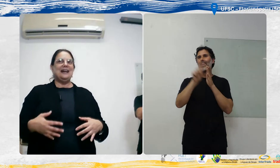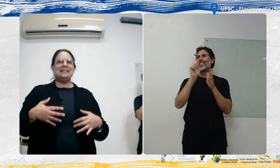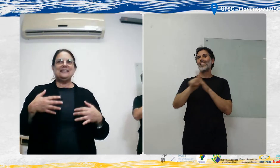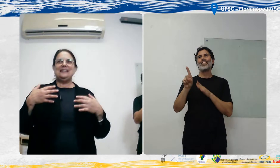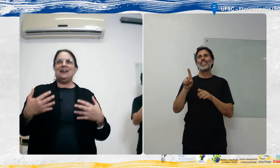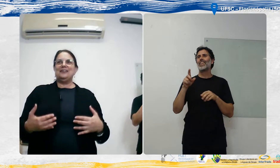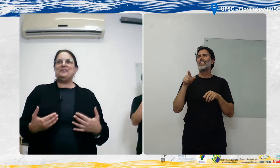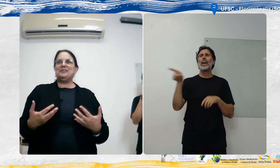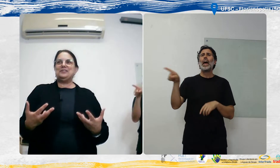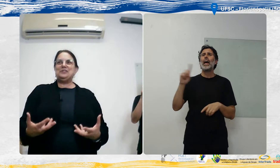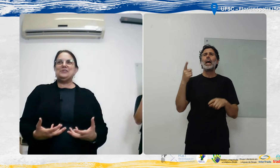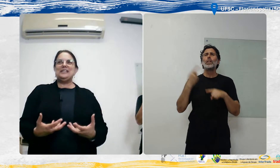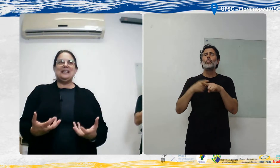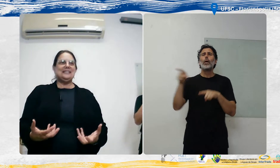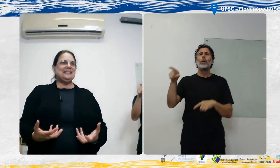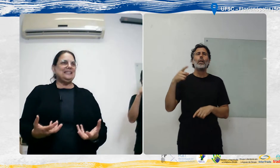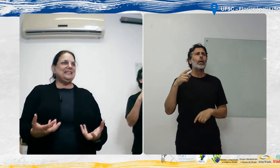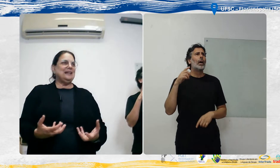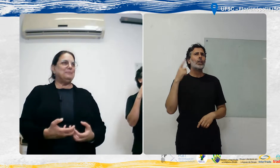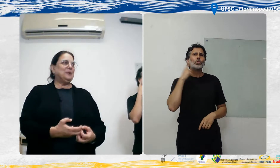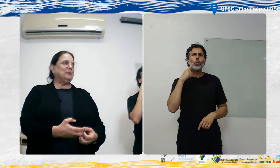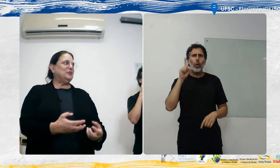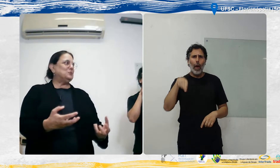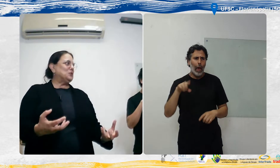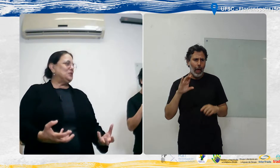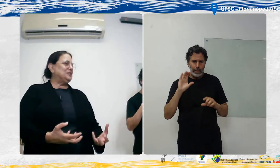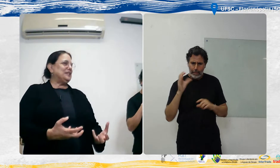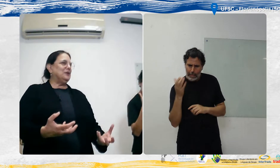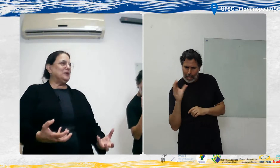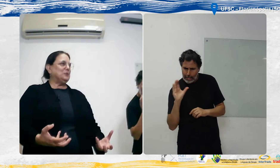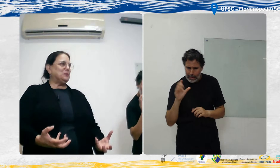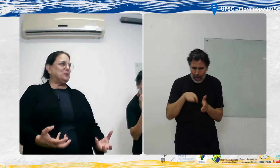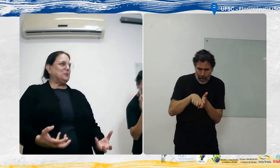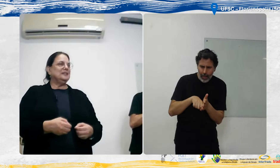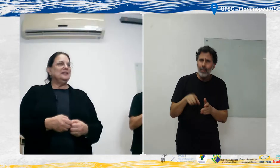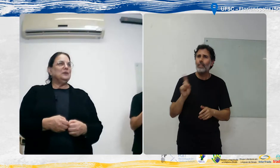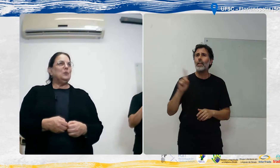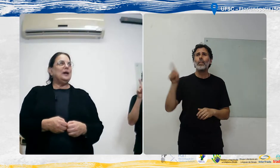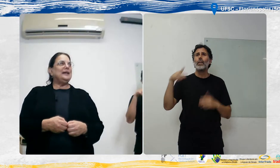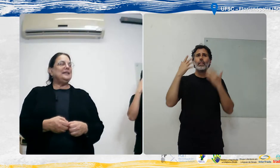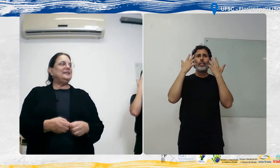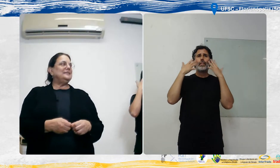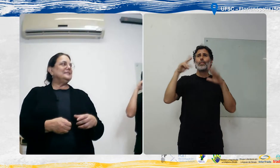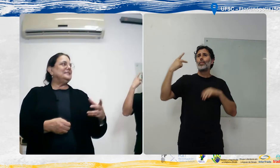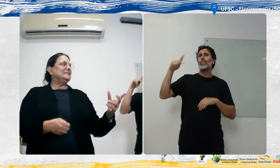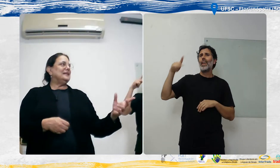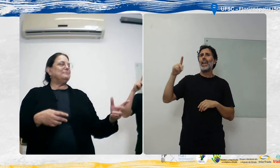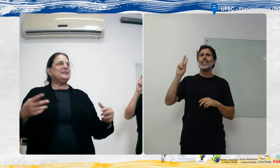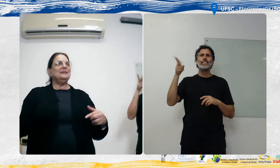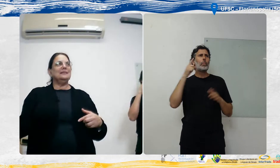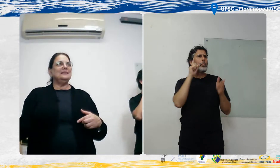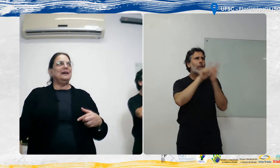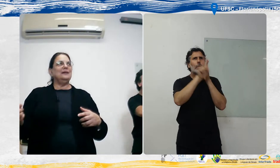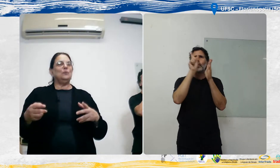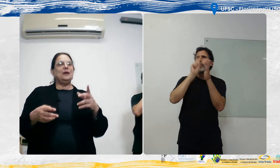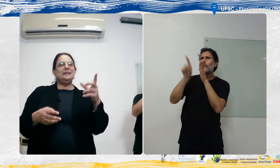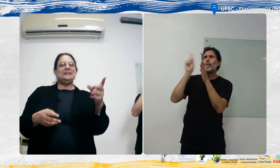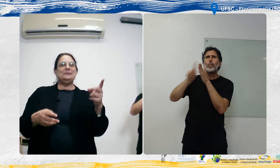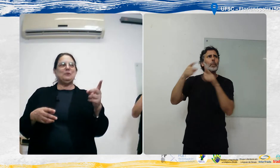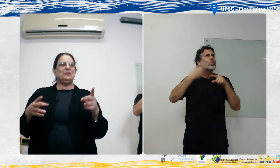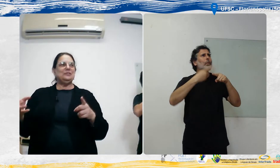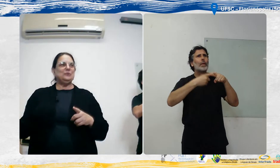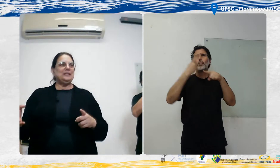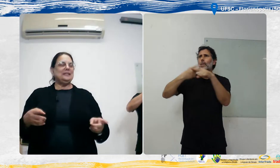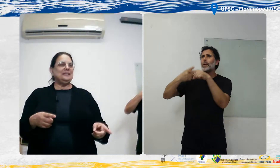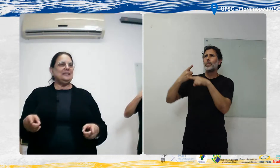they're asking out of their curiosity about the world and how it works. Why does this happen, not that? Why is